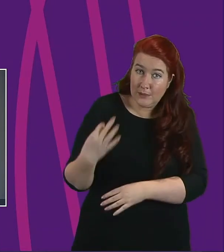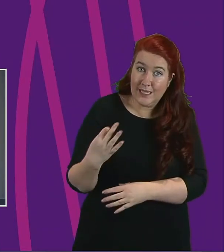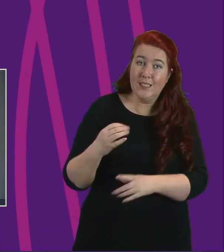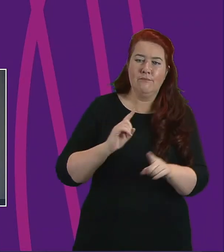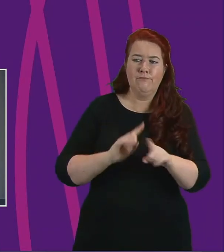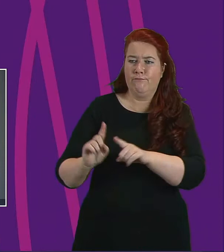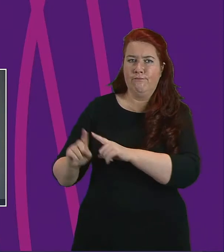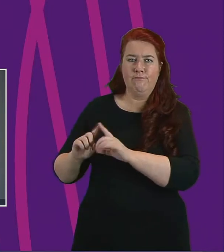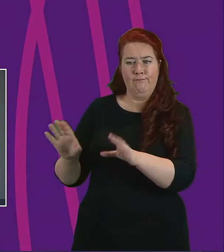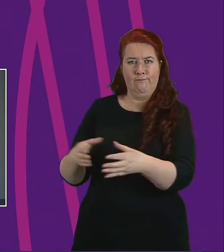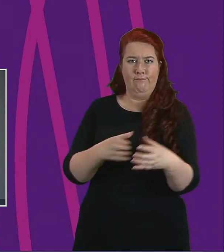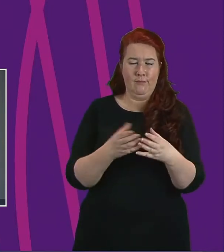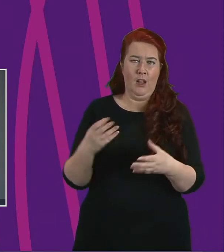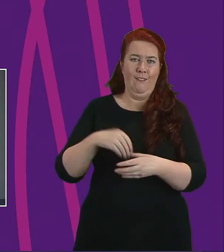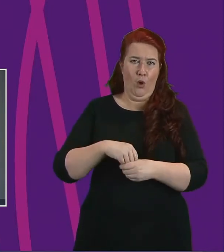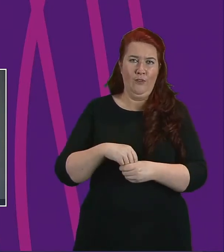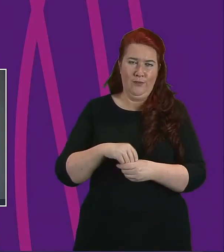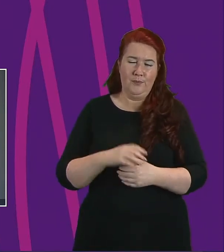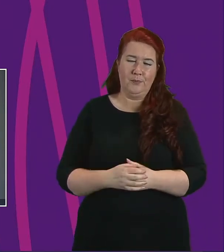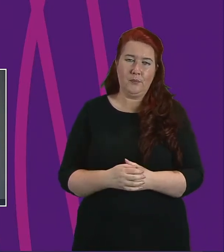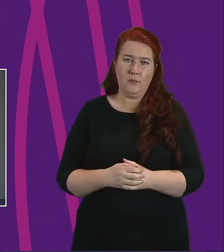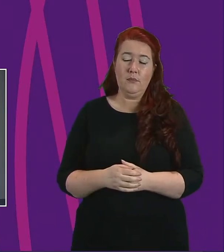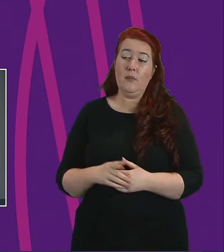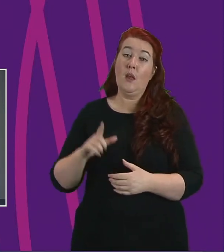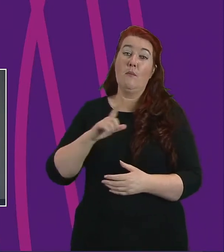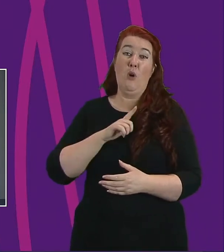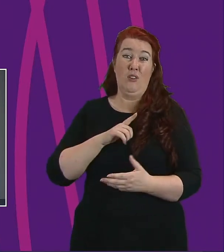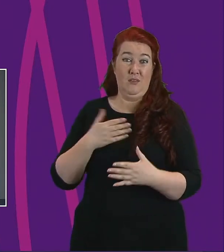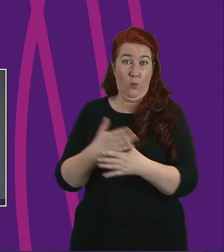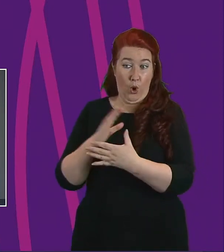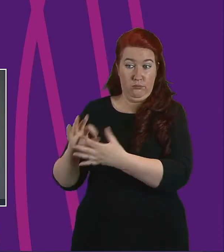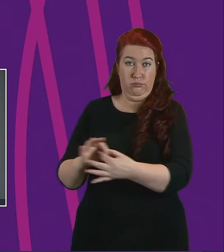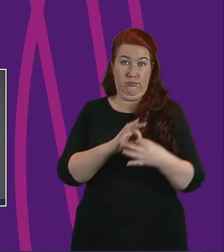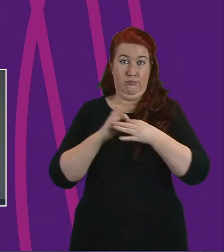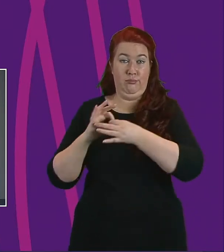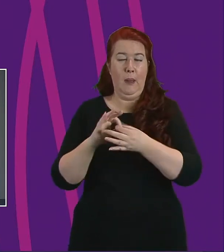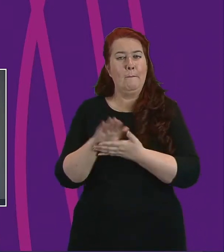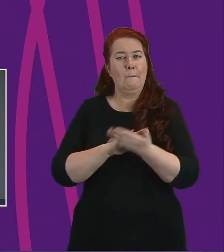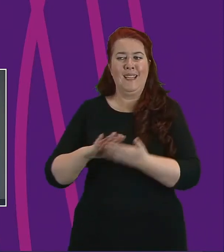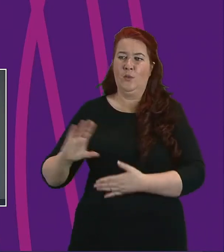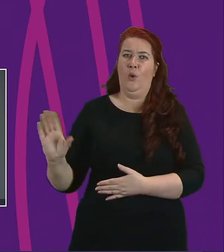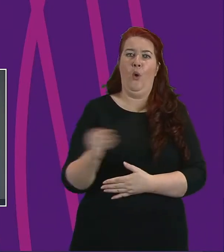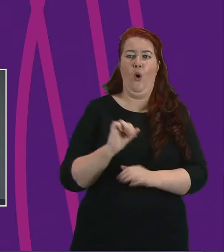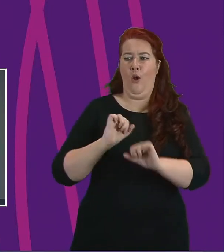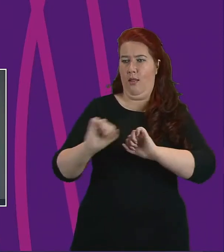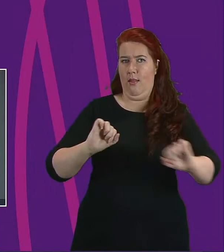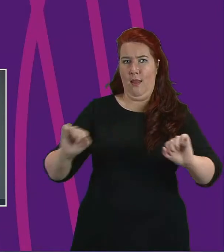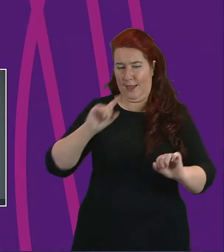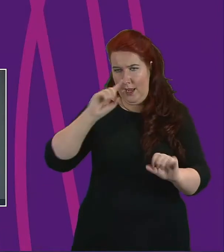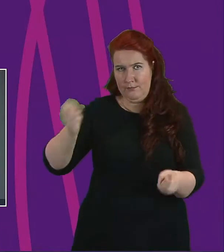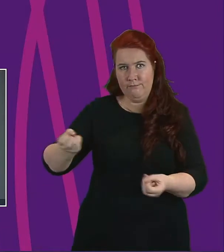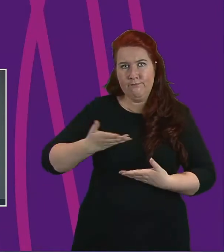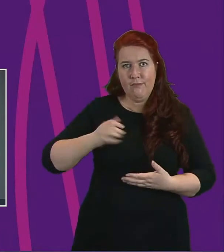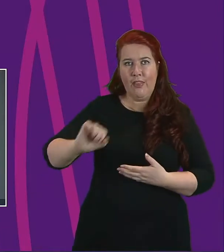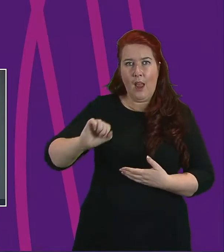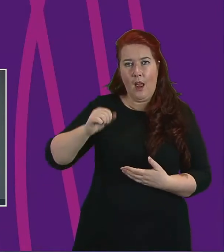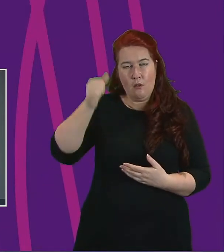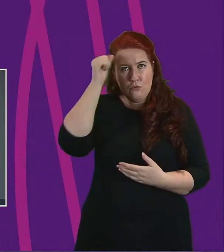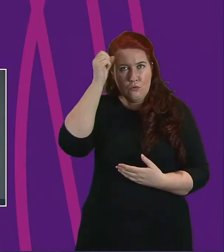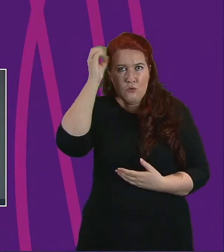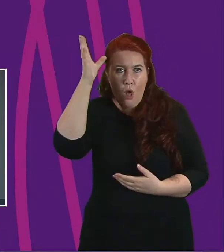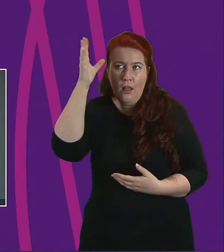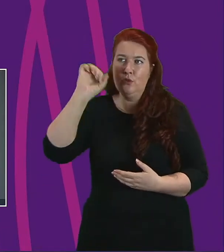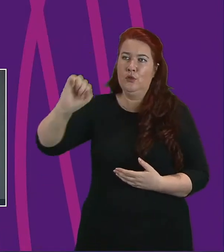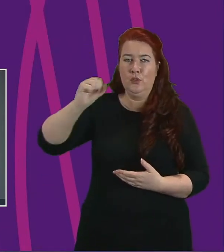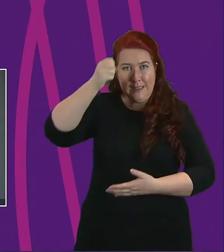stakeholders. Collaborative working has allowed all stakeholders to share their knowledge and experience, building the widest possible